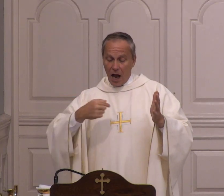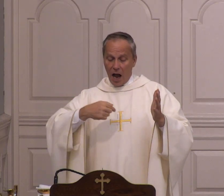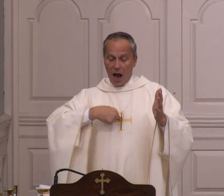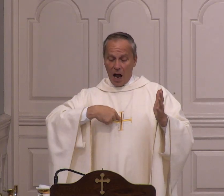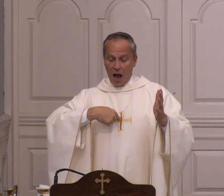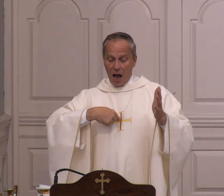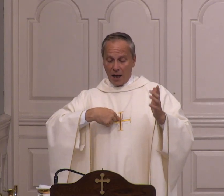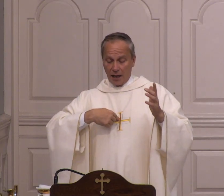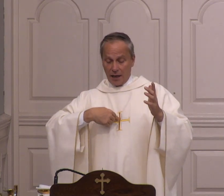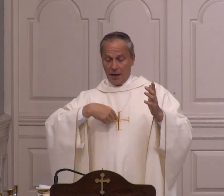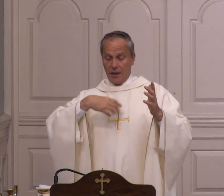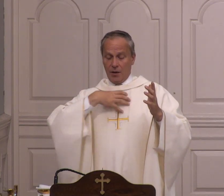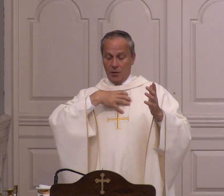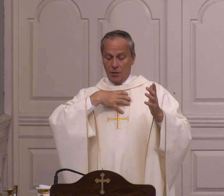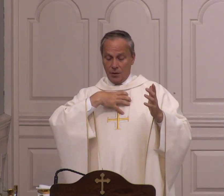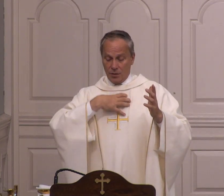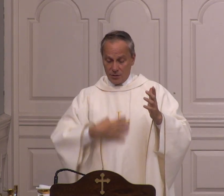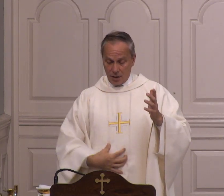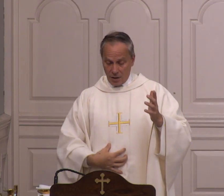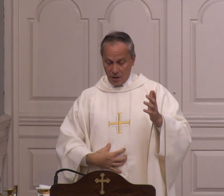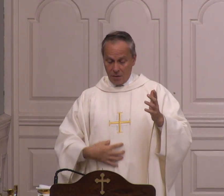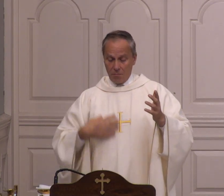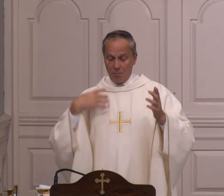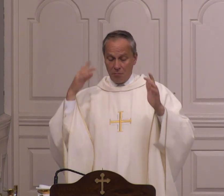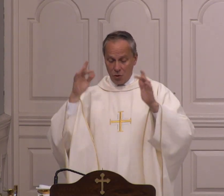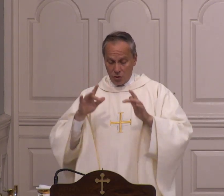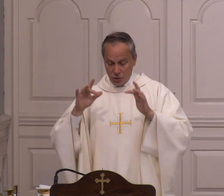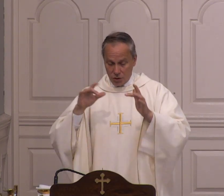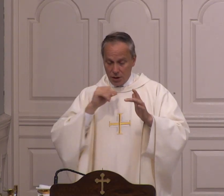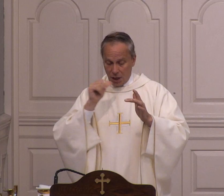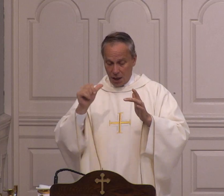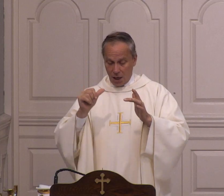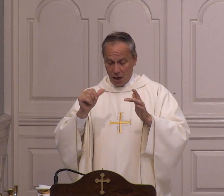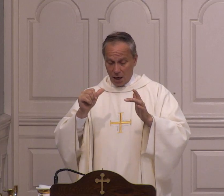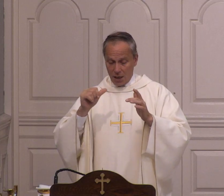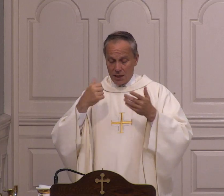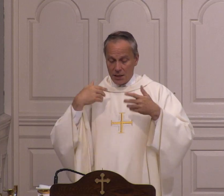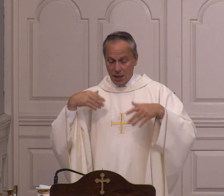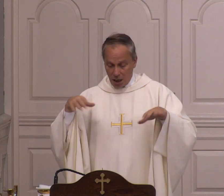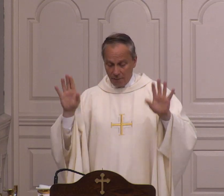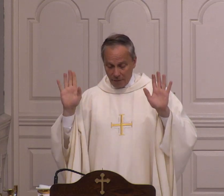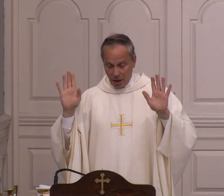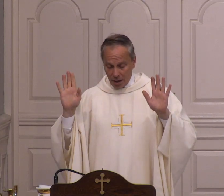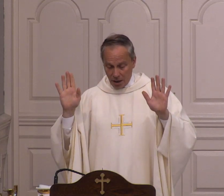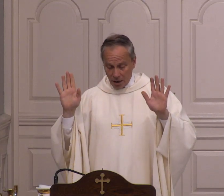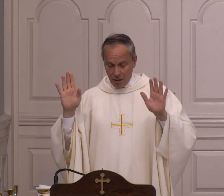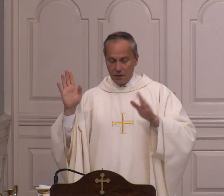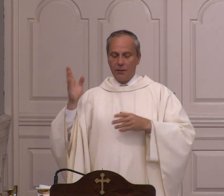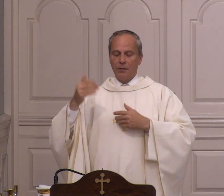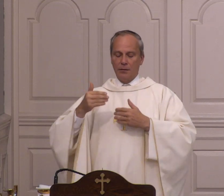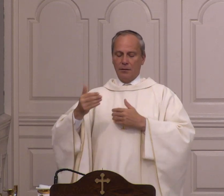If you knew what this meant, I desire mercy, not